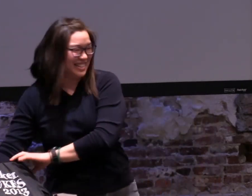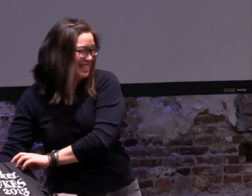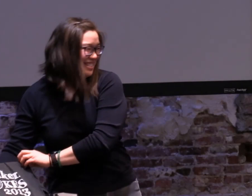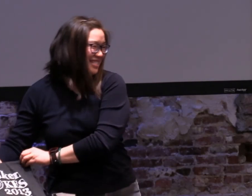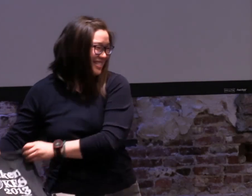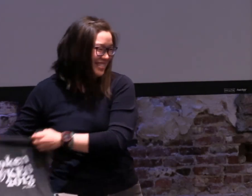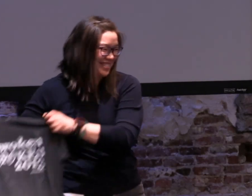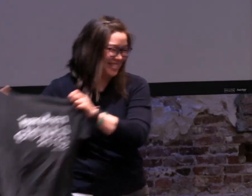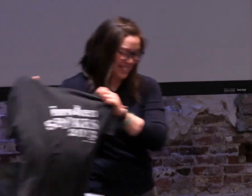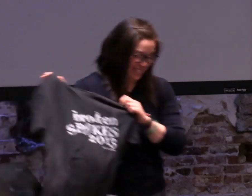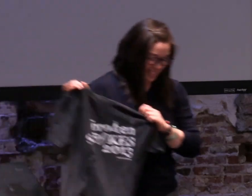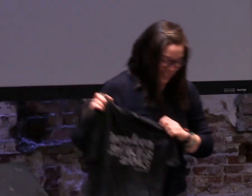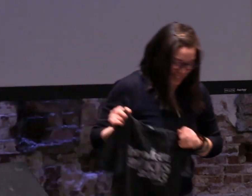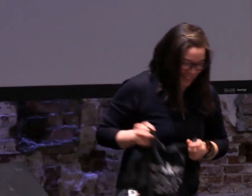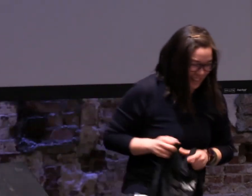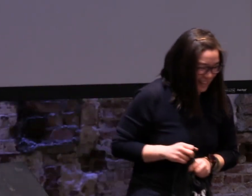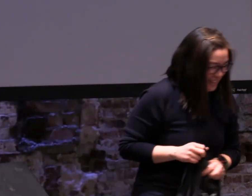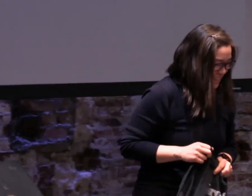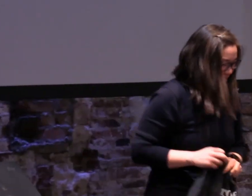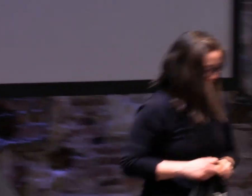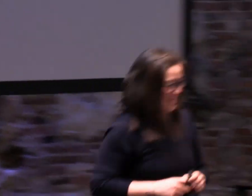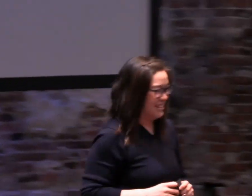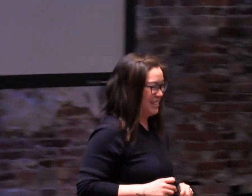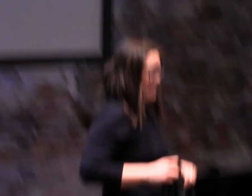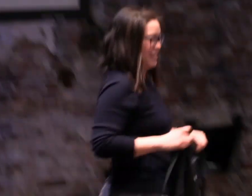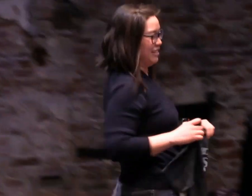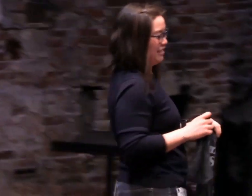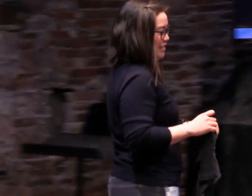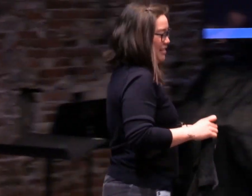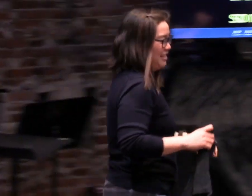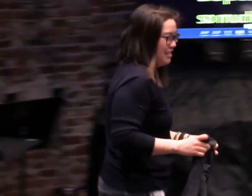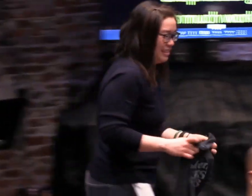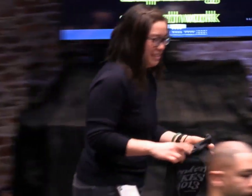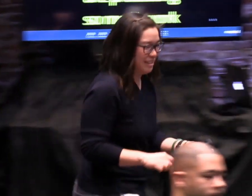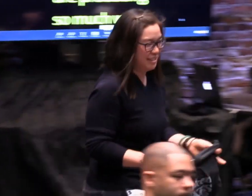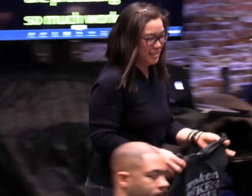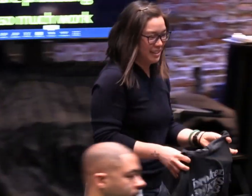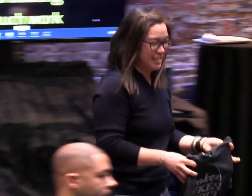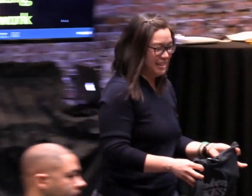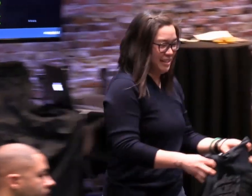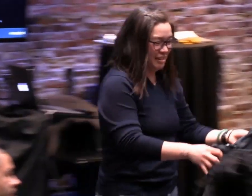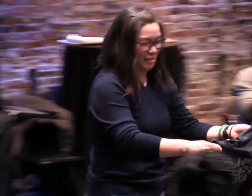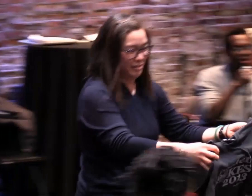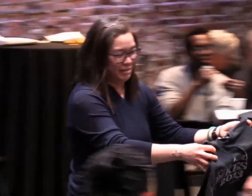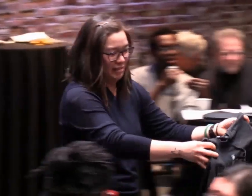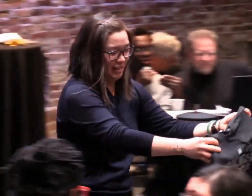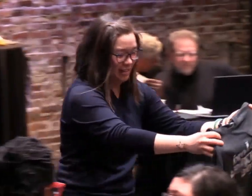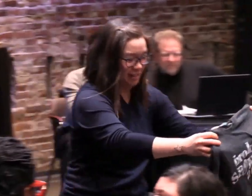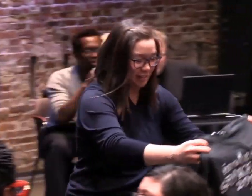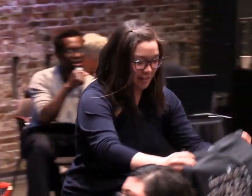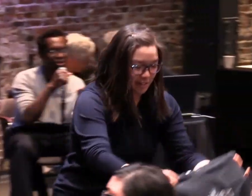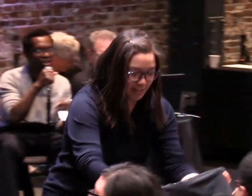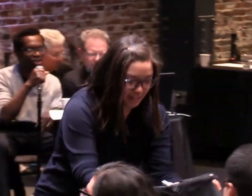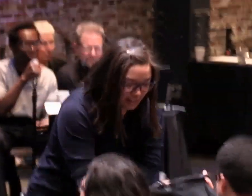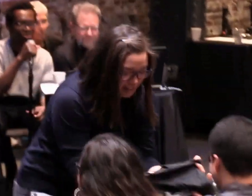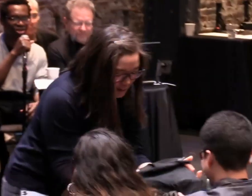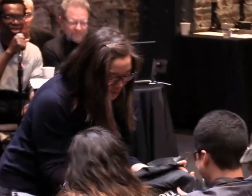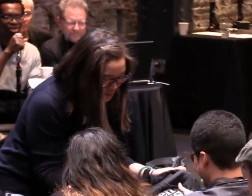Inside jokes there, we have a special relationship, some special reflections, but I have a piece here that was from one of those great relationships, this